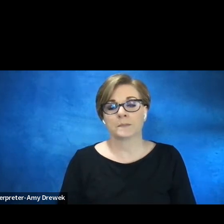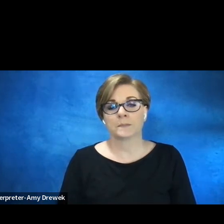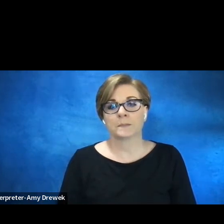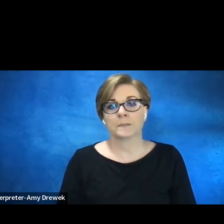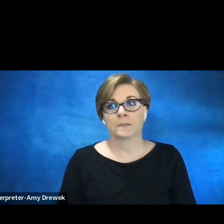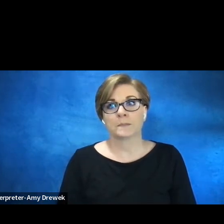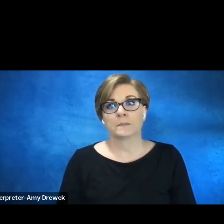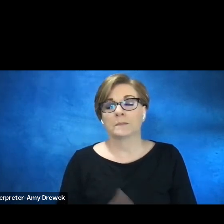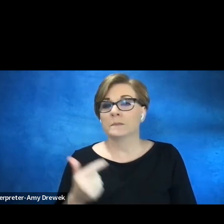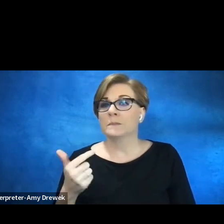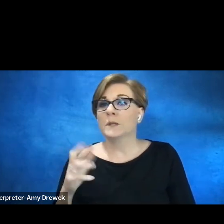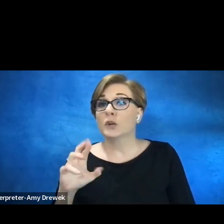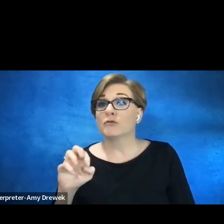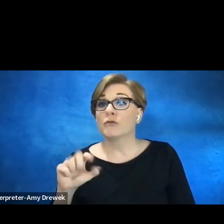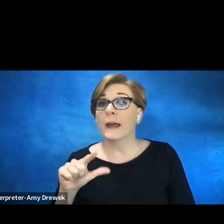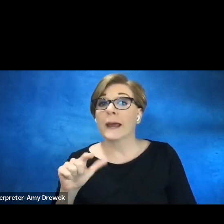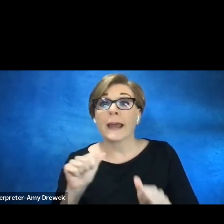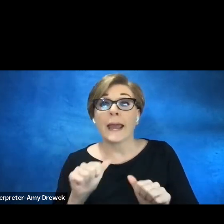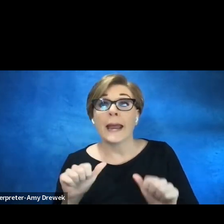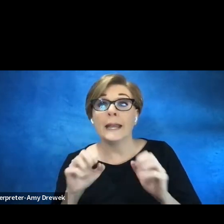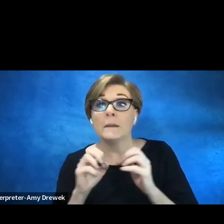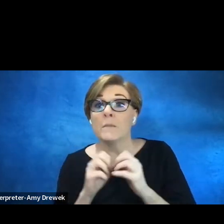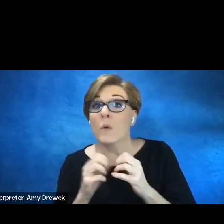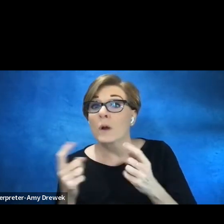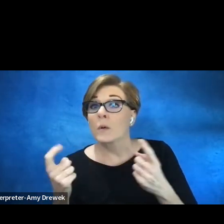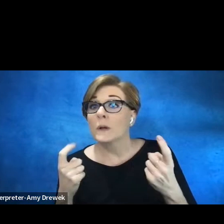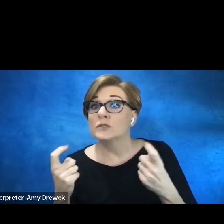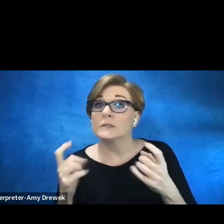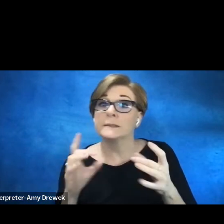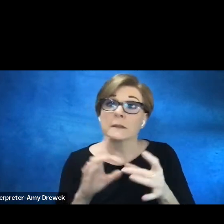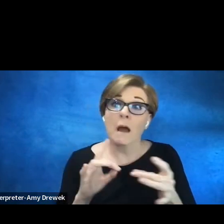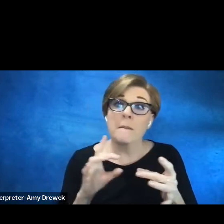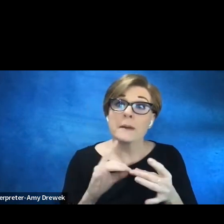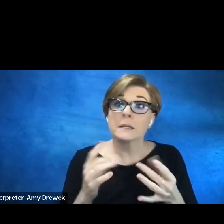Anyone else with a question, comment?